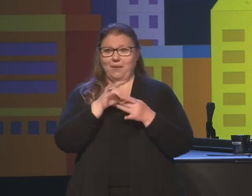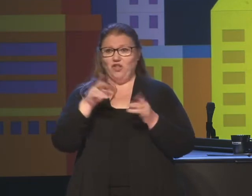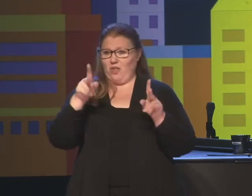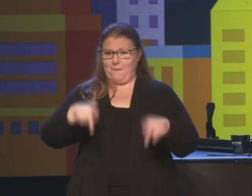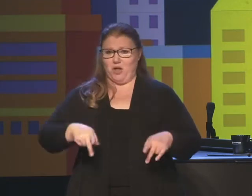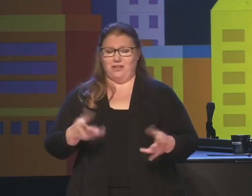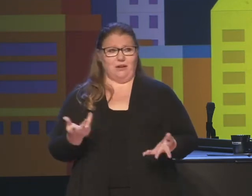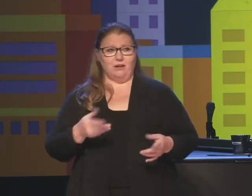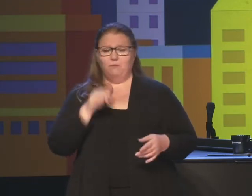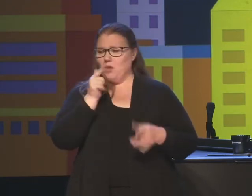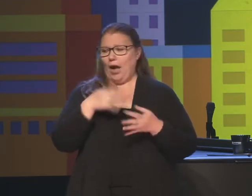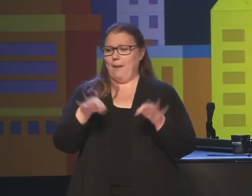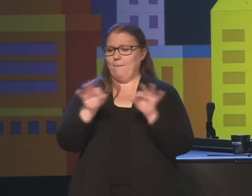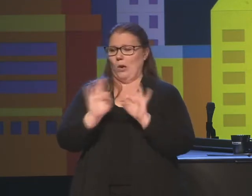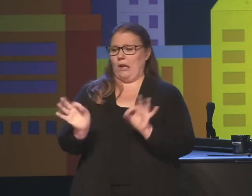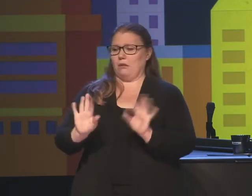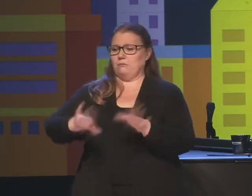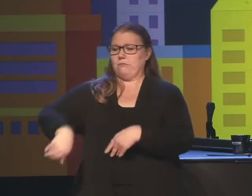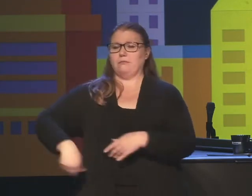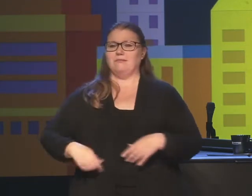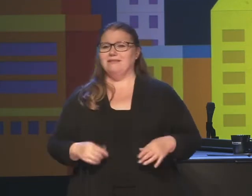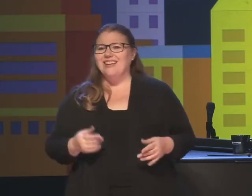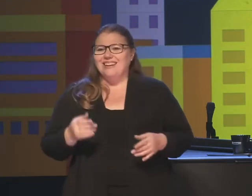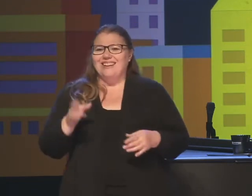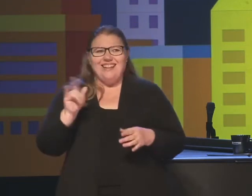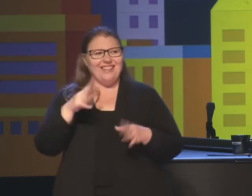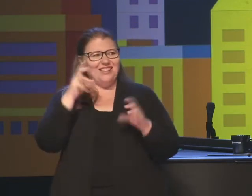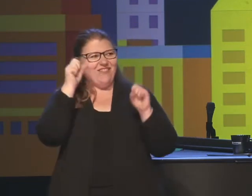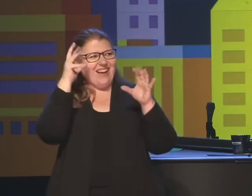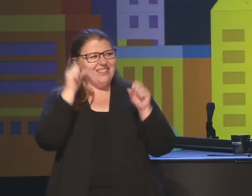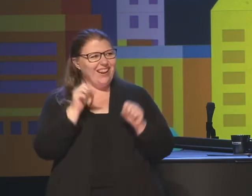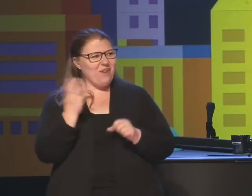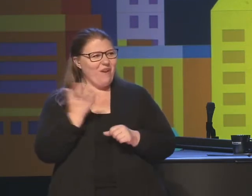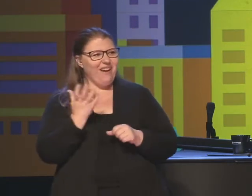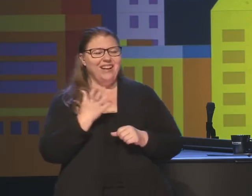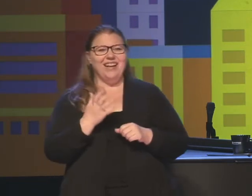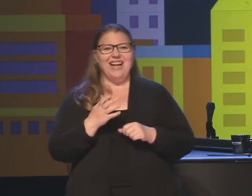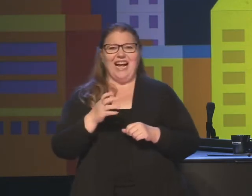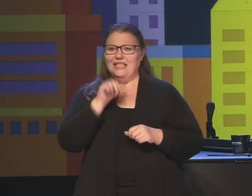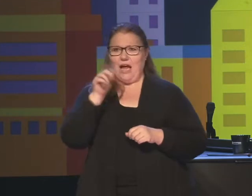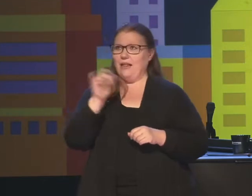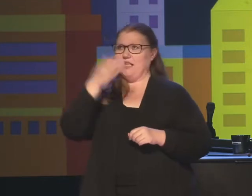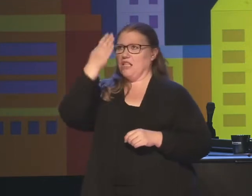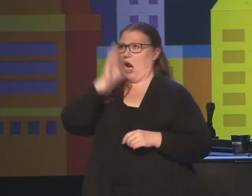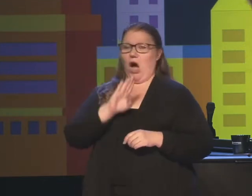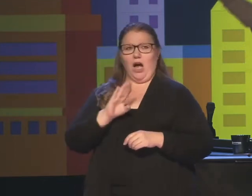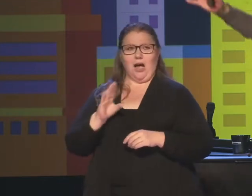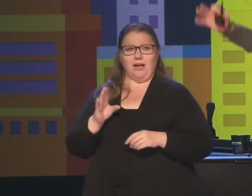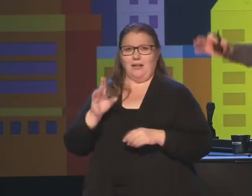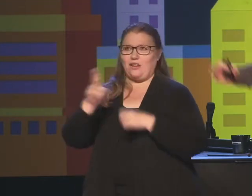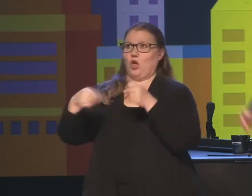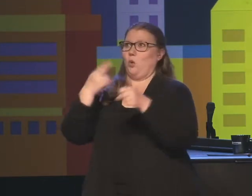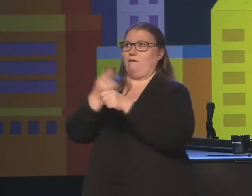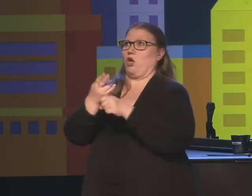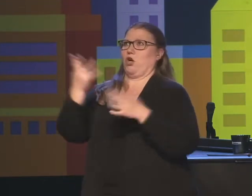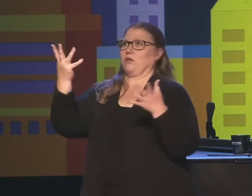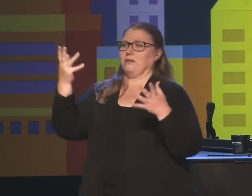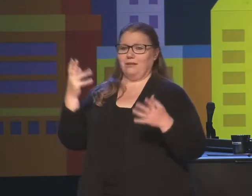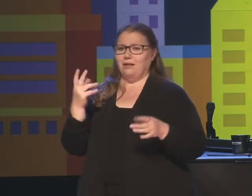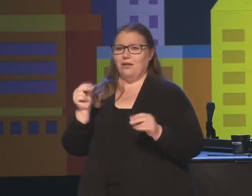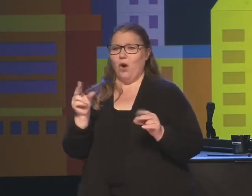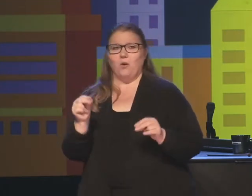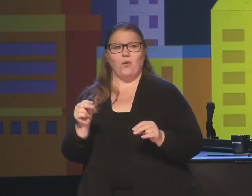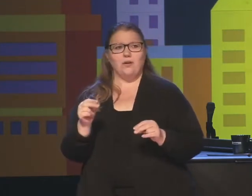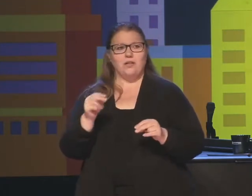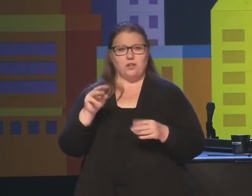not important, which is fascinating, right? Like, it's not like it's God out there, like the universe, right? No, so